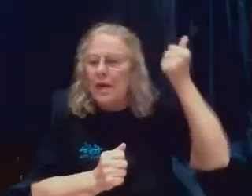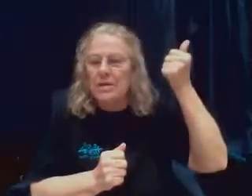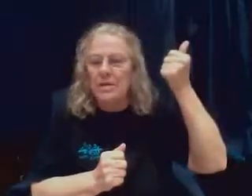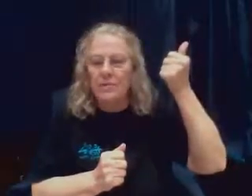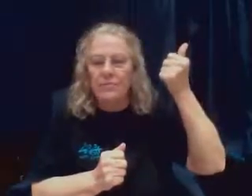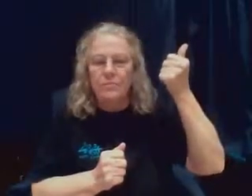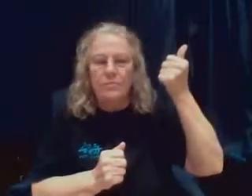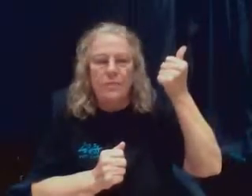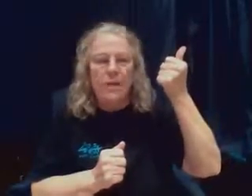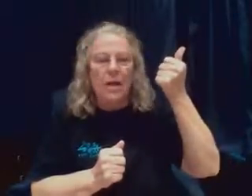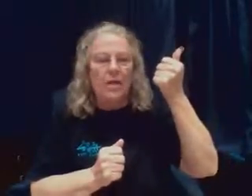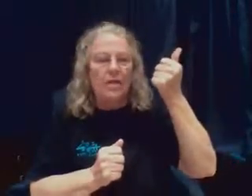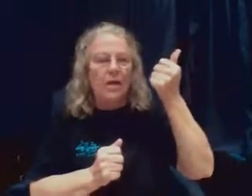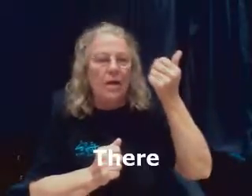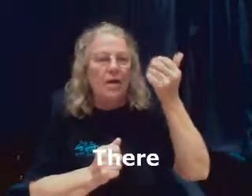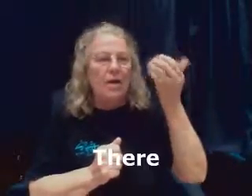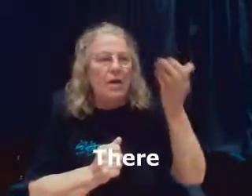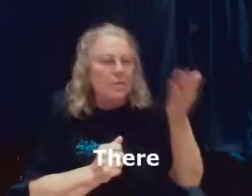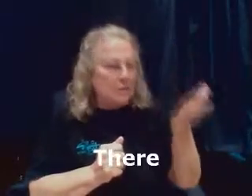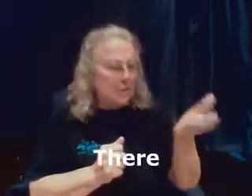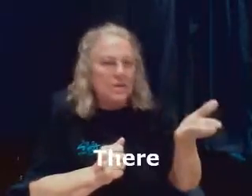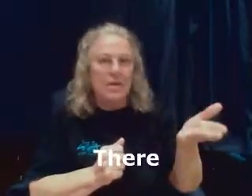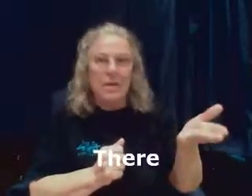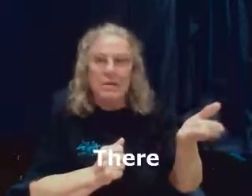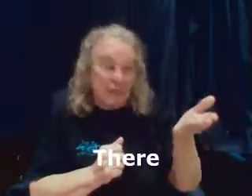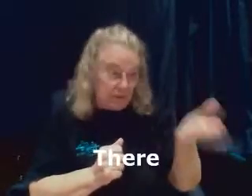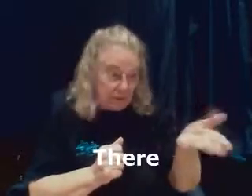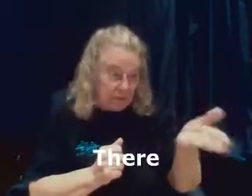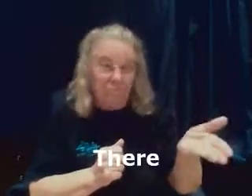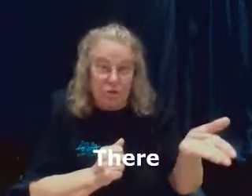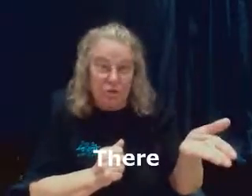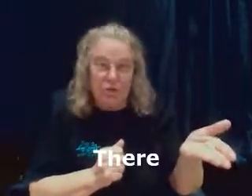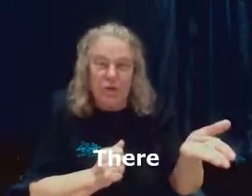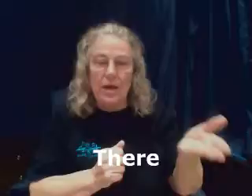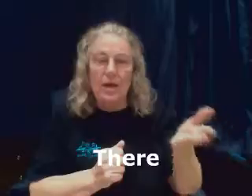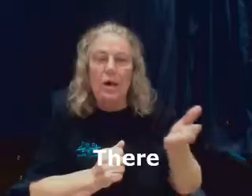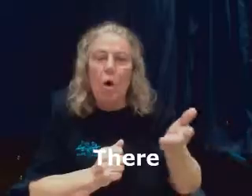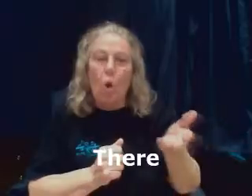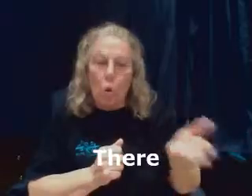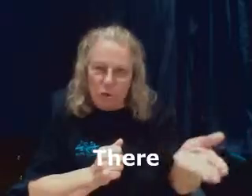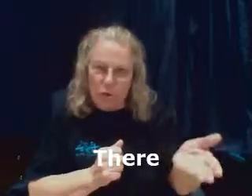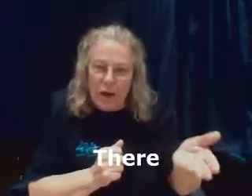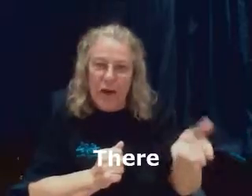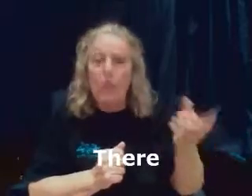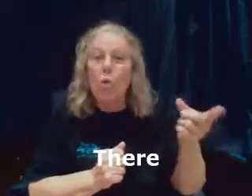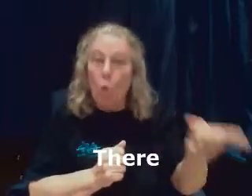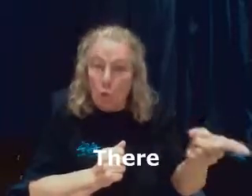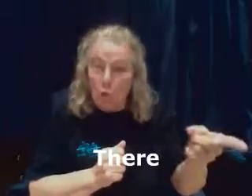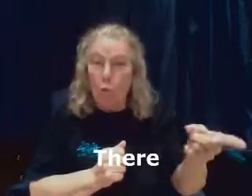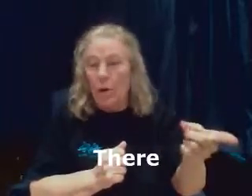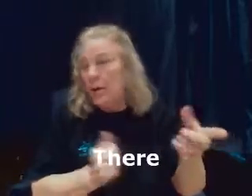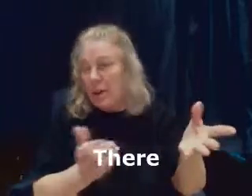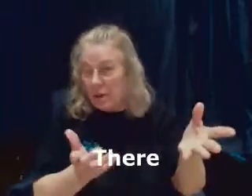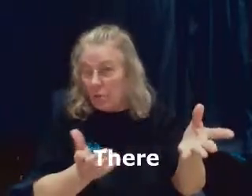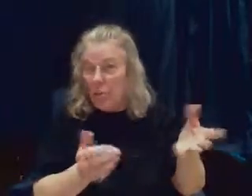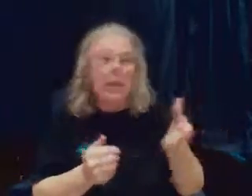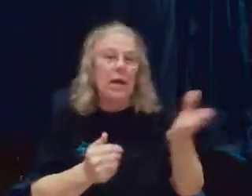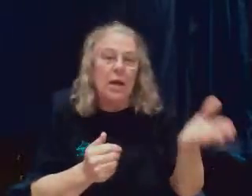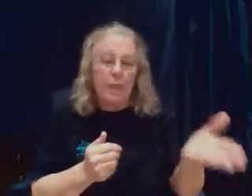forget. There, designate that it's just over there. Open your hand or point, either way,